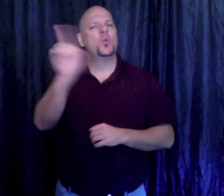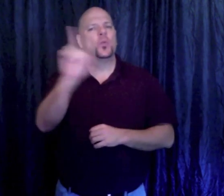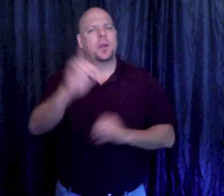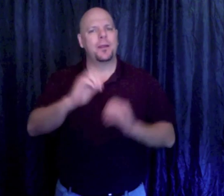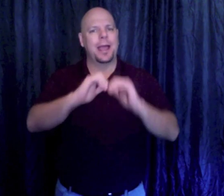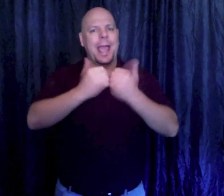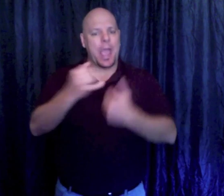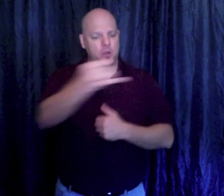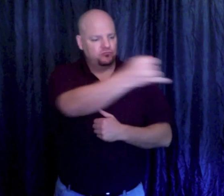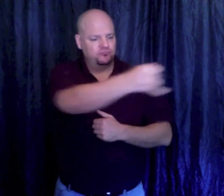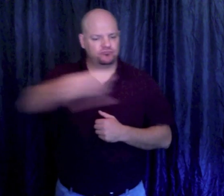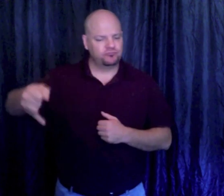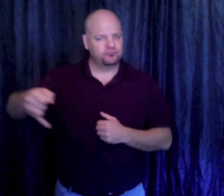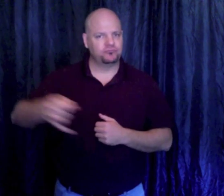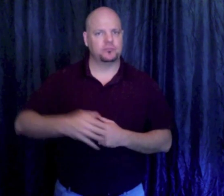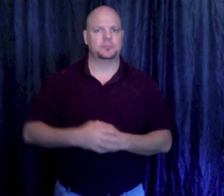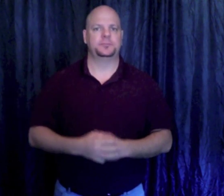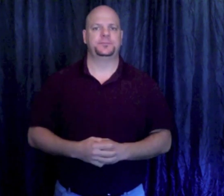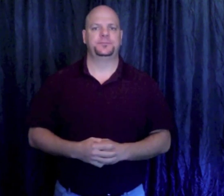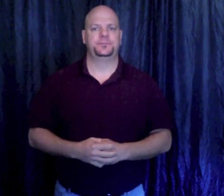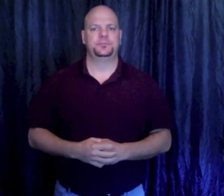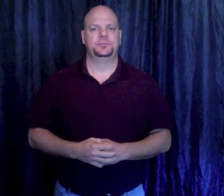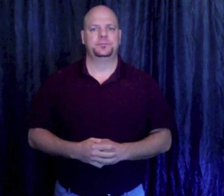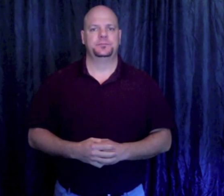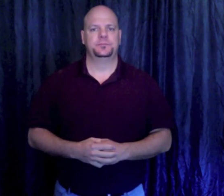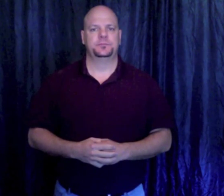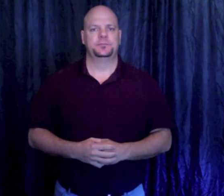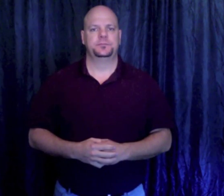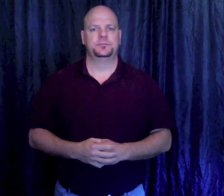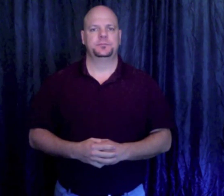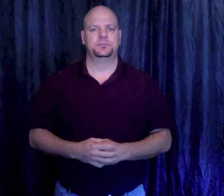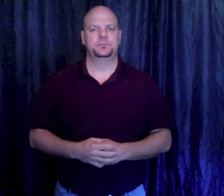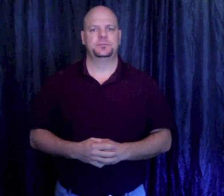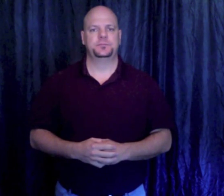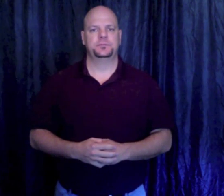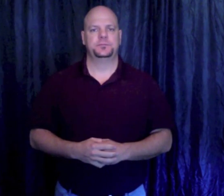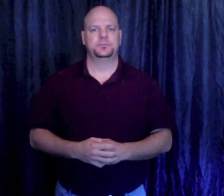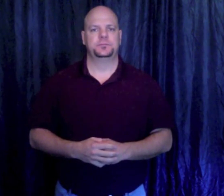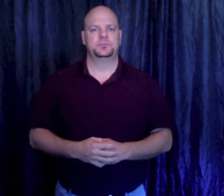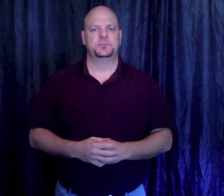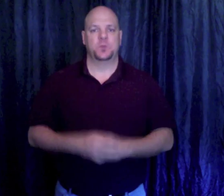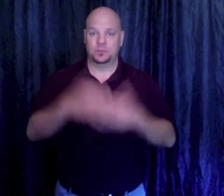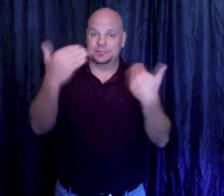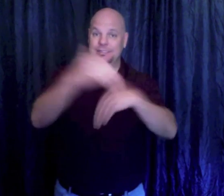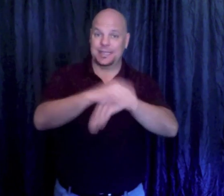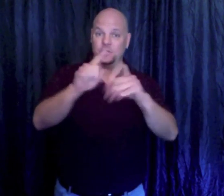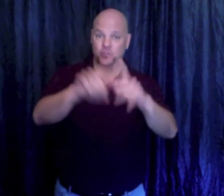line? And so, just to get things started, what I want you to do is think about